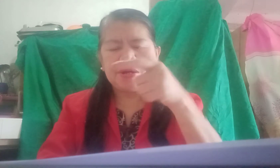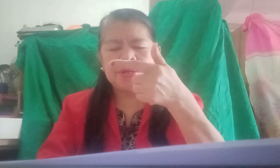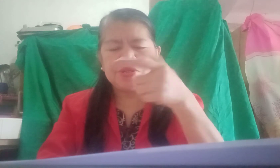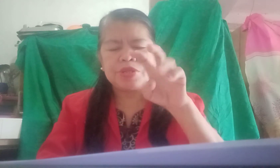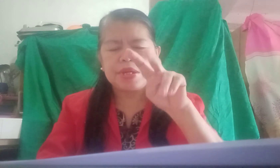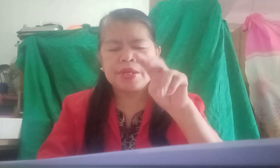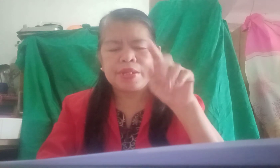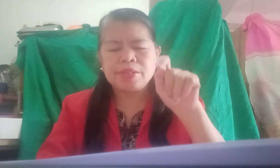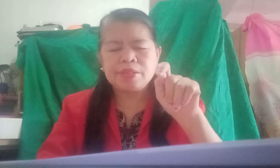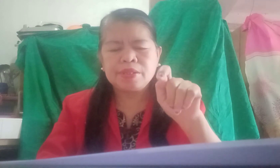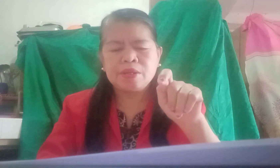convergent